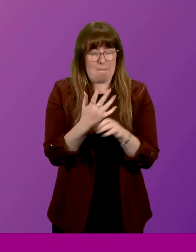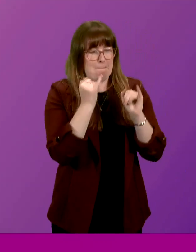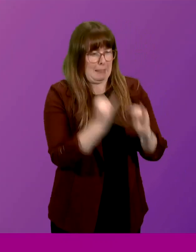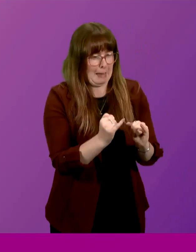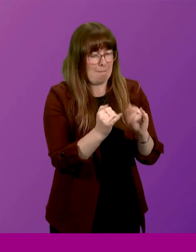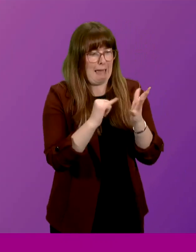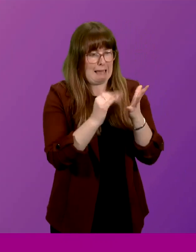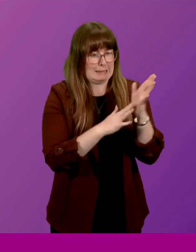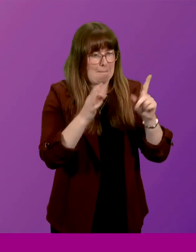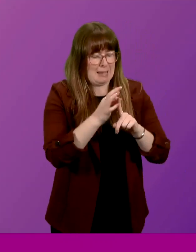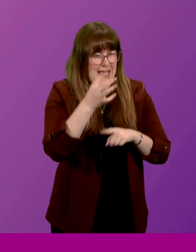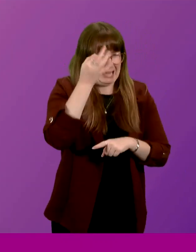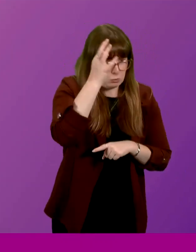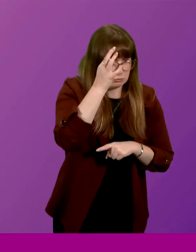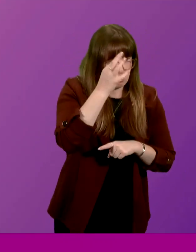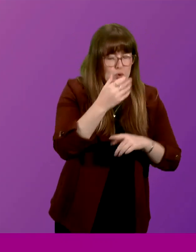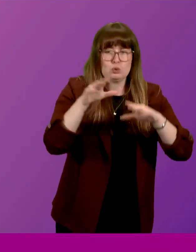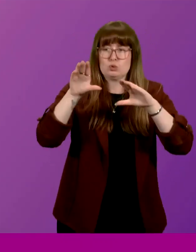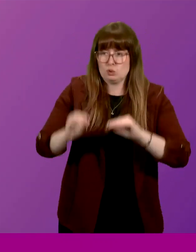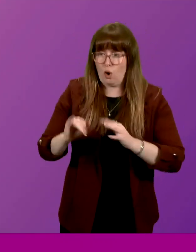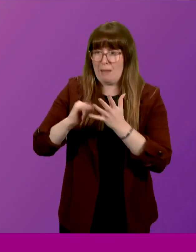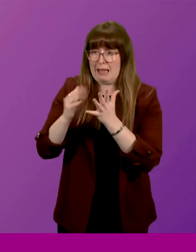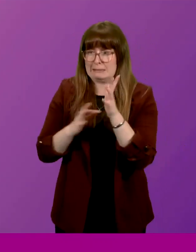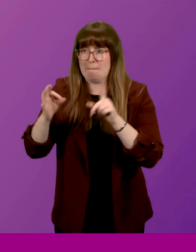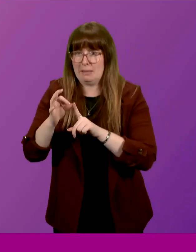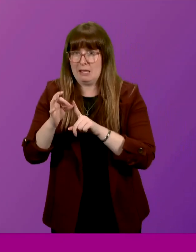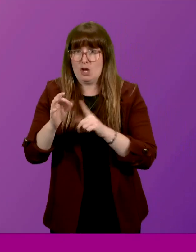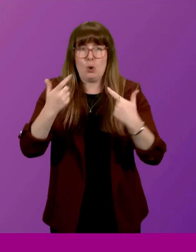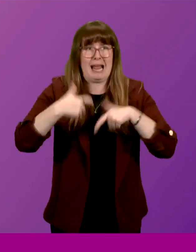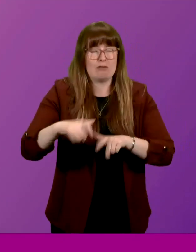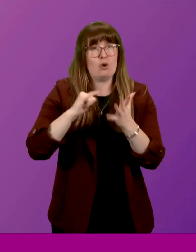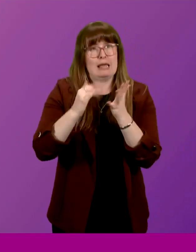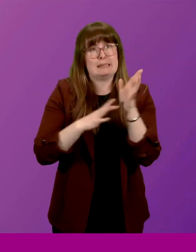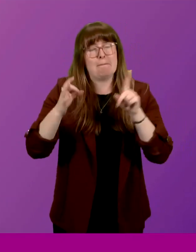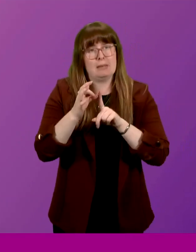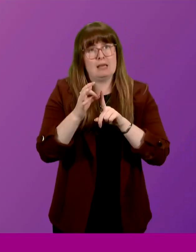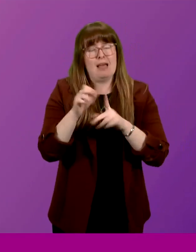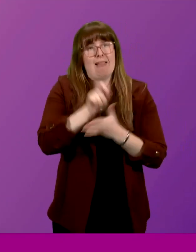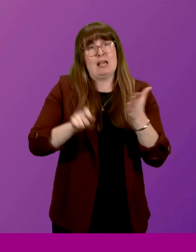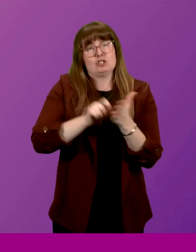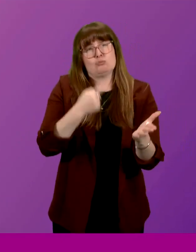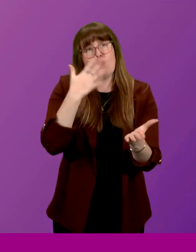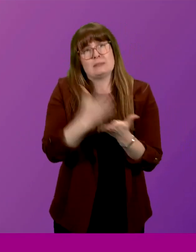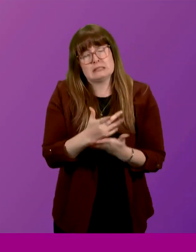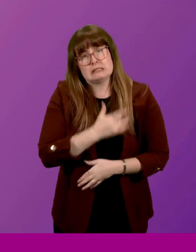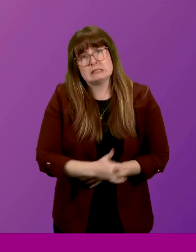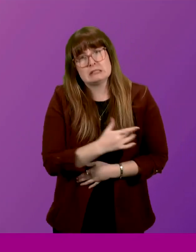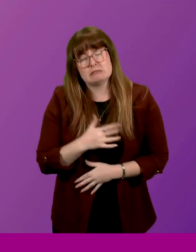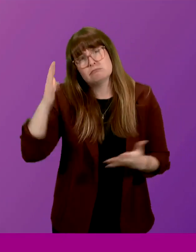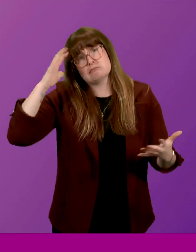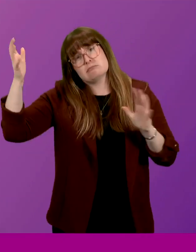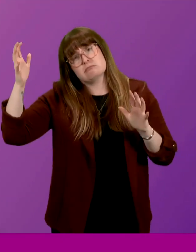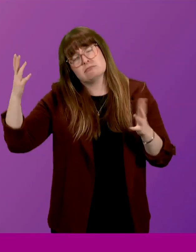SNP councils for stopping the SNP from keeping SNP election promises. With that kind of contortion,